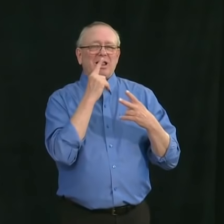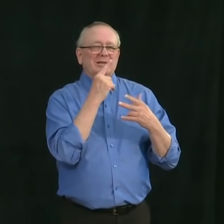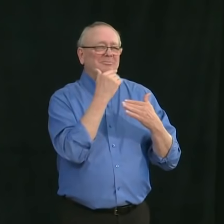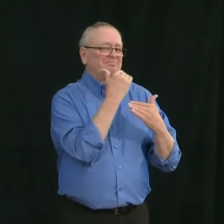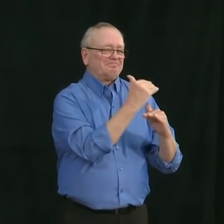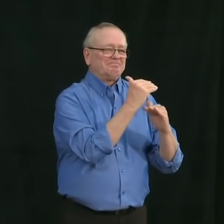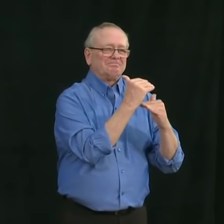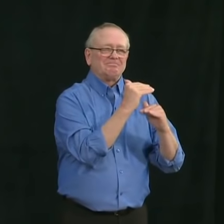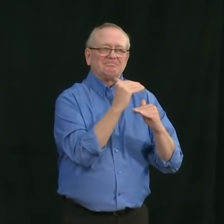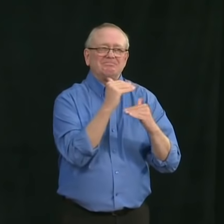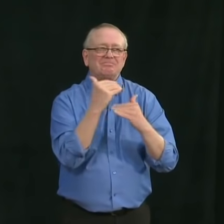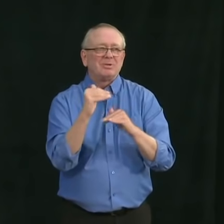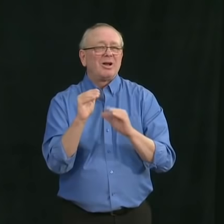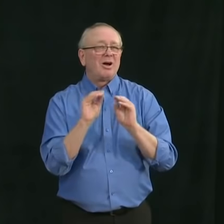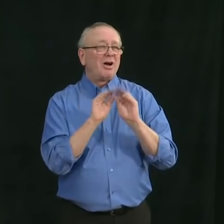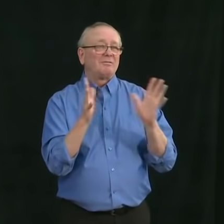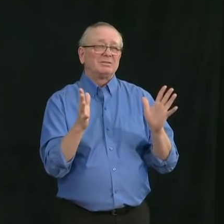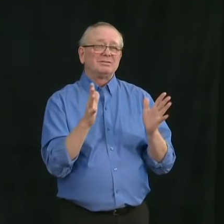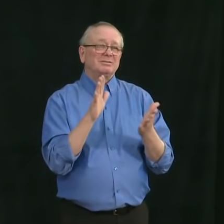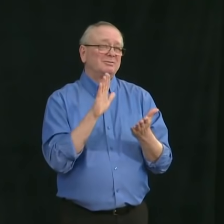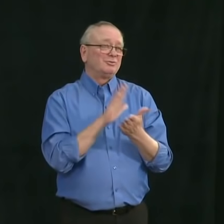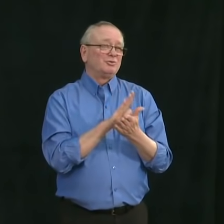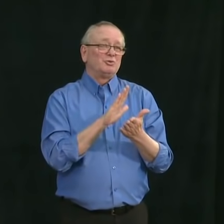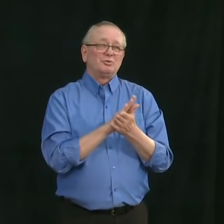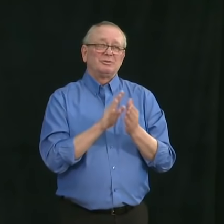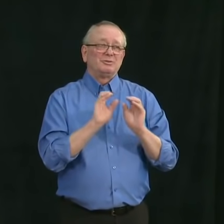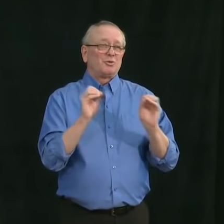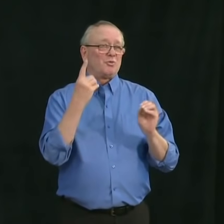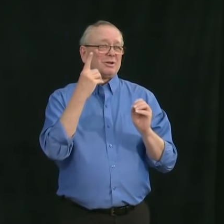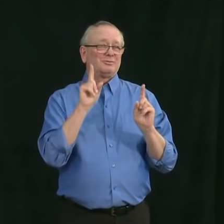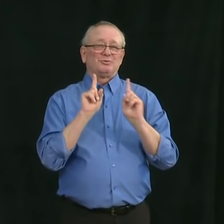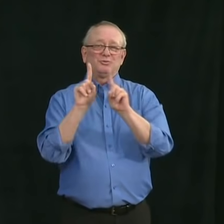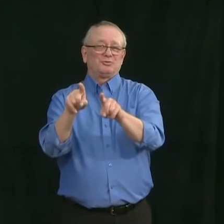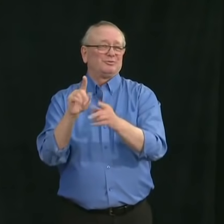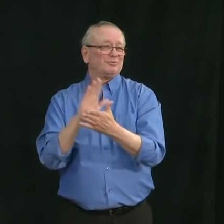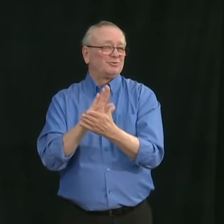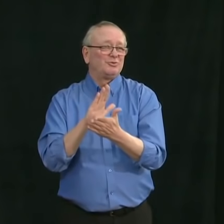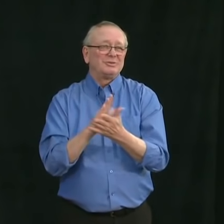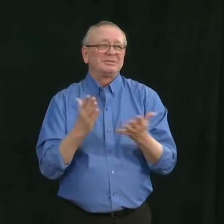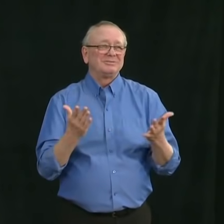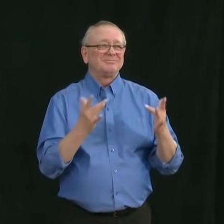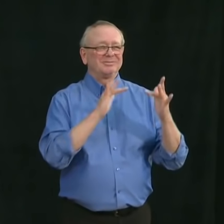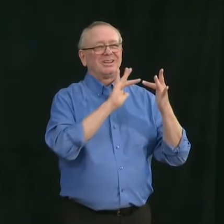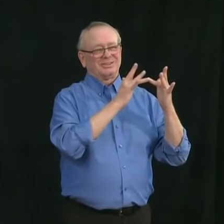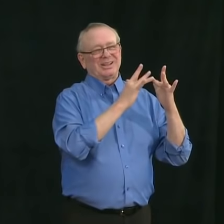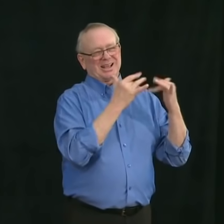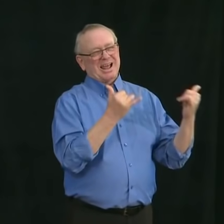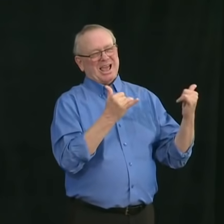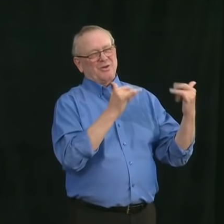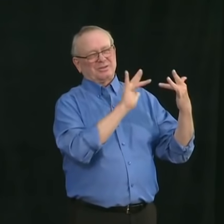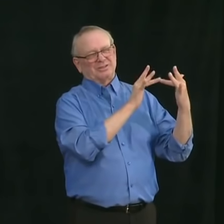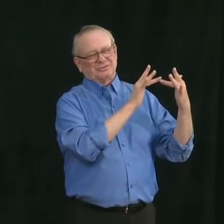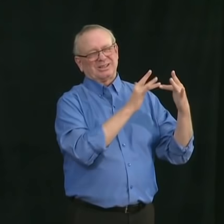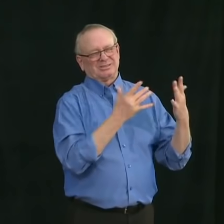now except for the virtual education that's being provided. With respect to being able to support schools to plan for safe